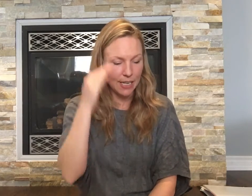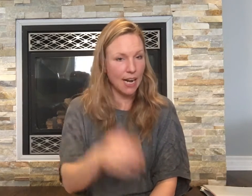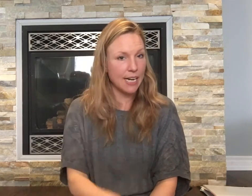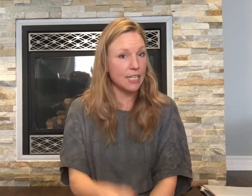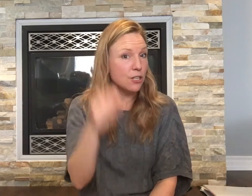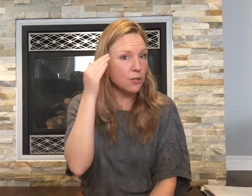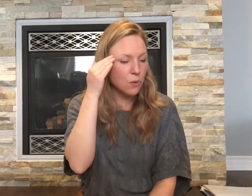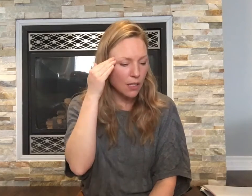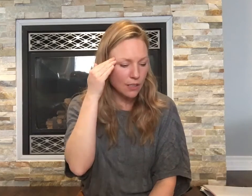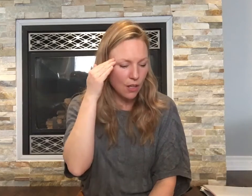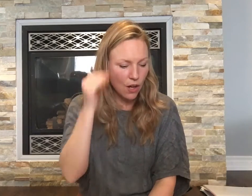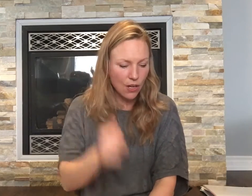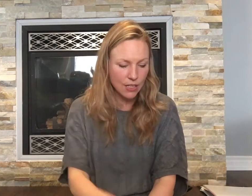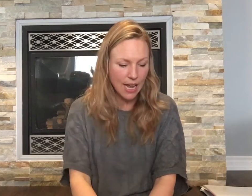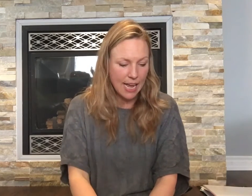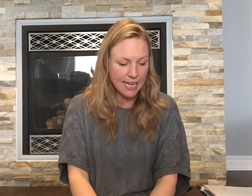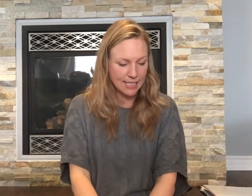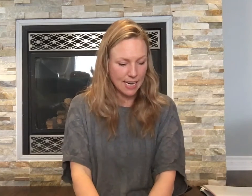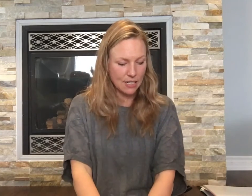I knew all along. Yes.